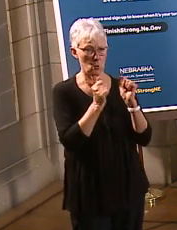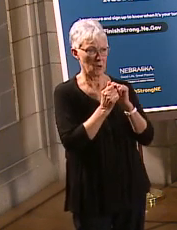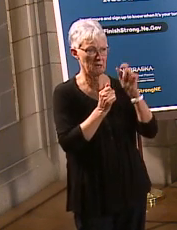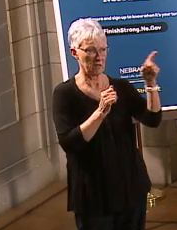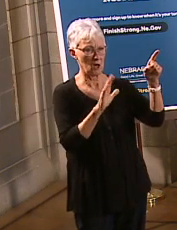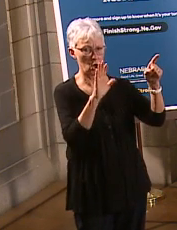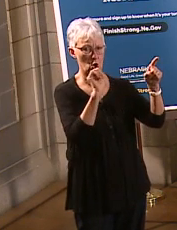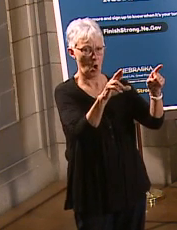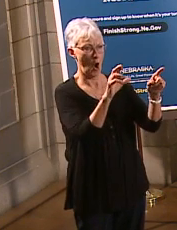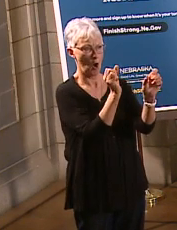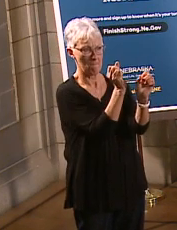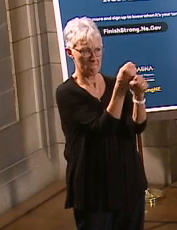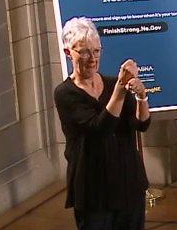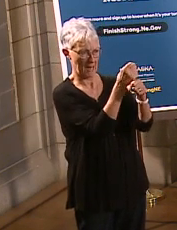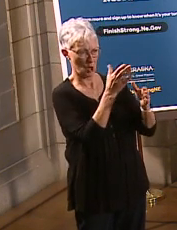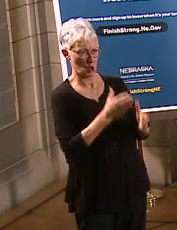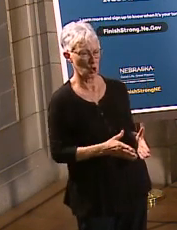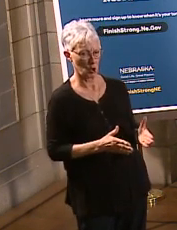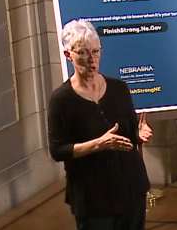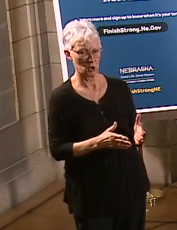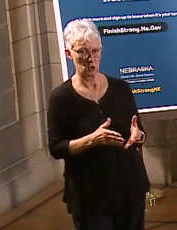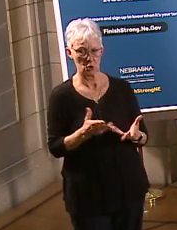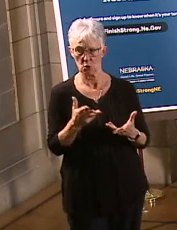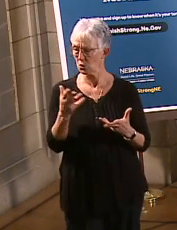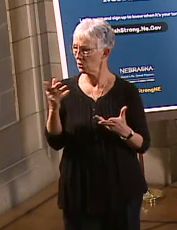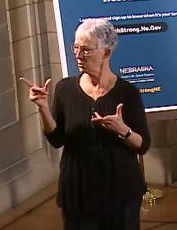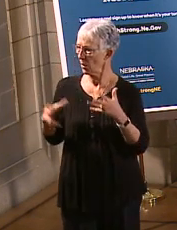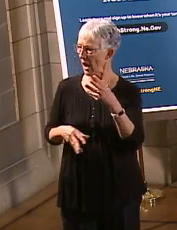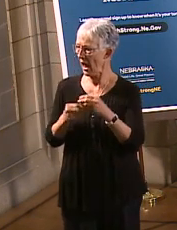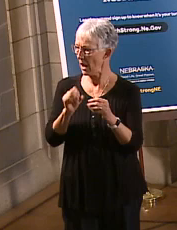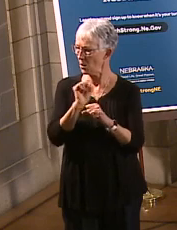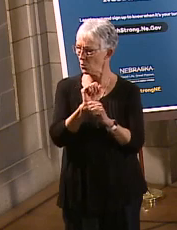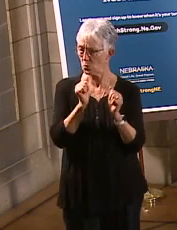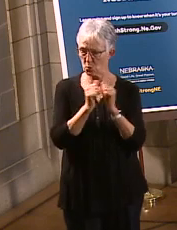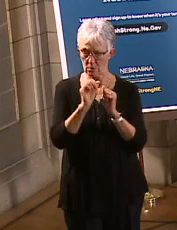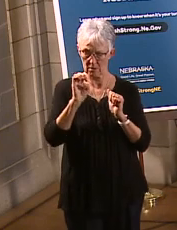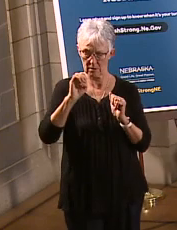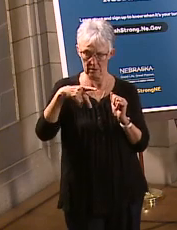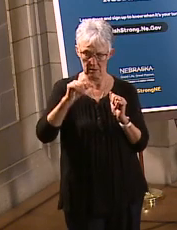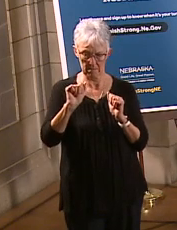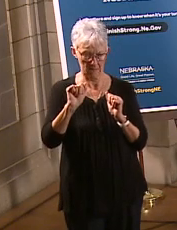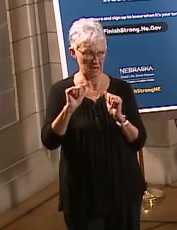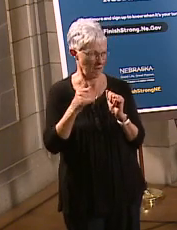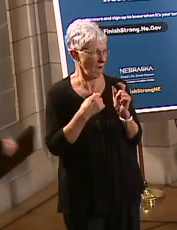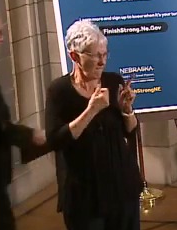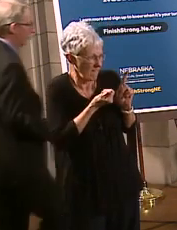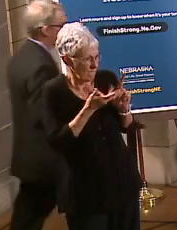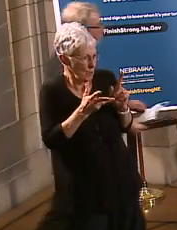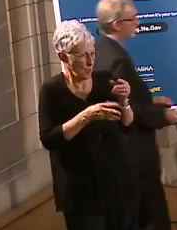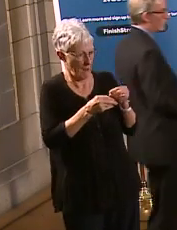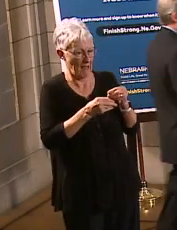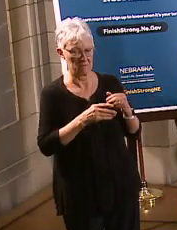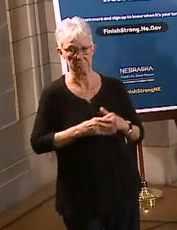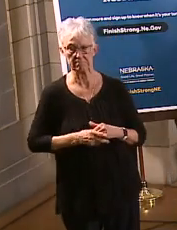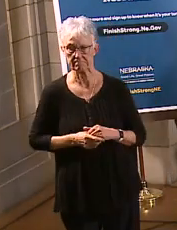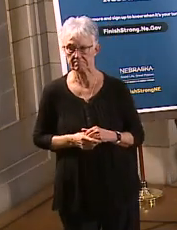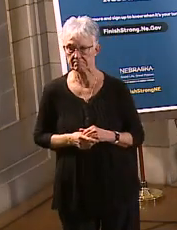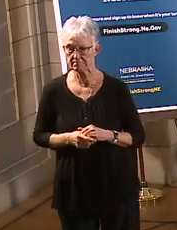the process, working with the EPA or car manufacturers or anything else? Yeah.